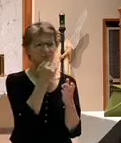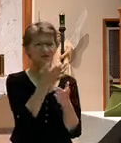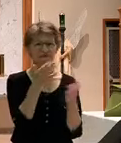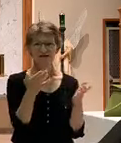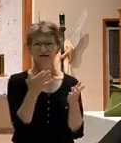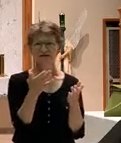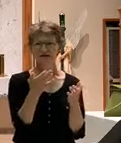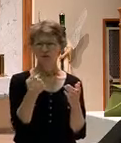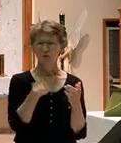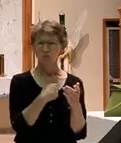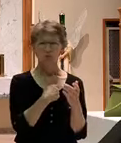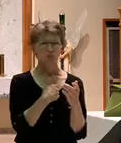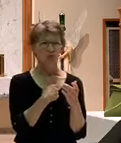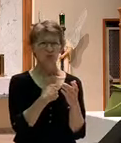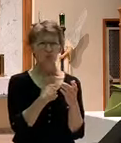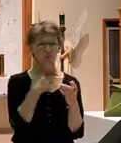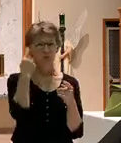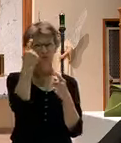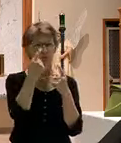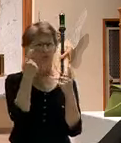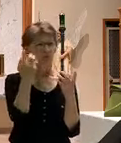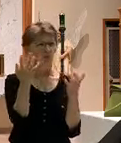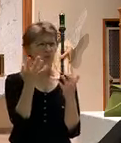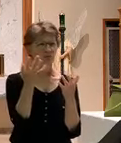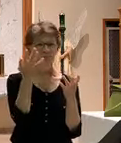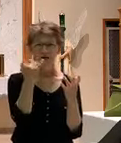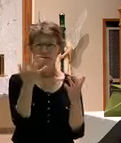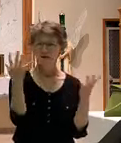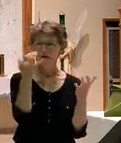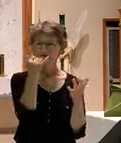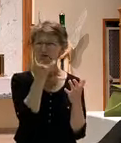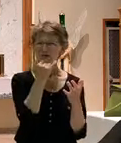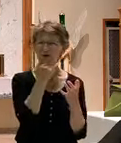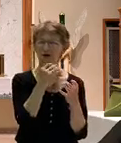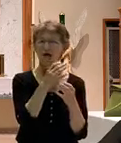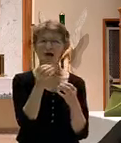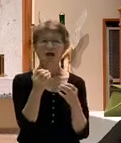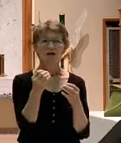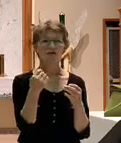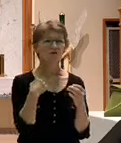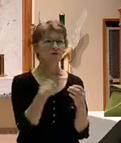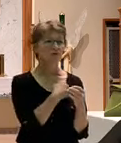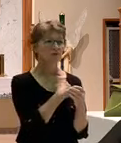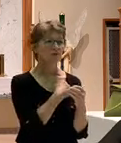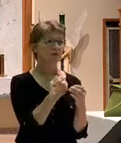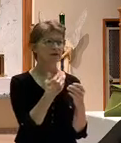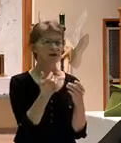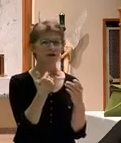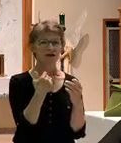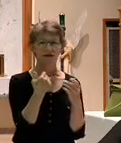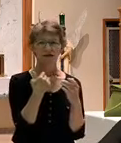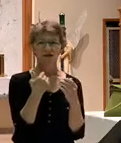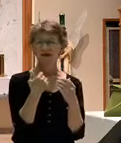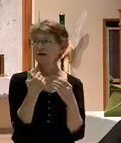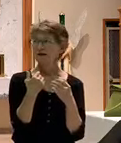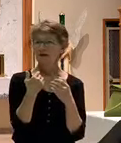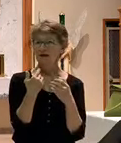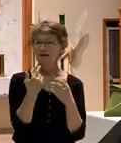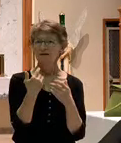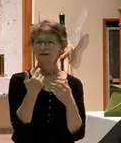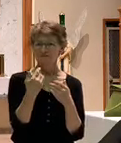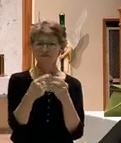because we're experiencing the evil. Even more so when the evil's not just general, but when it's hitting us personally.